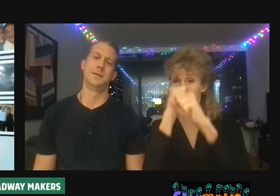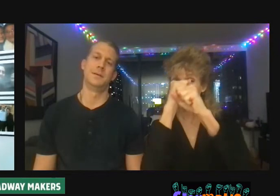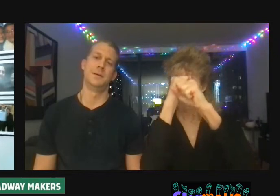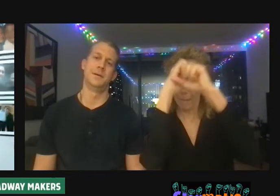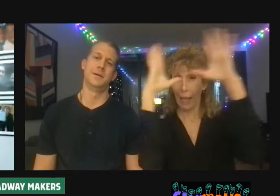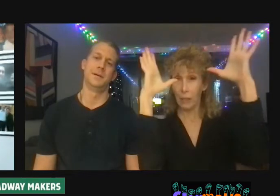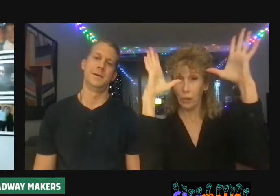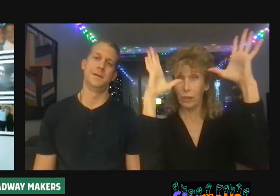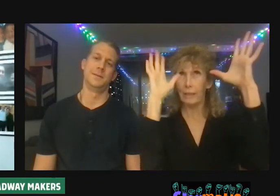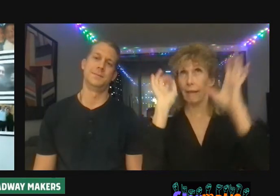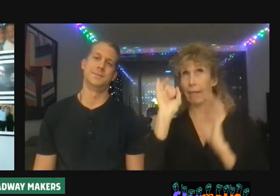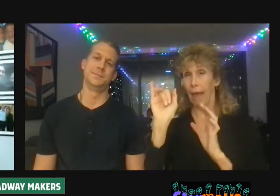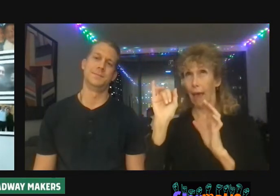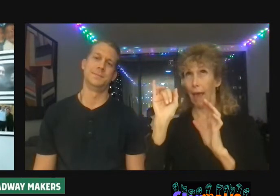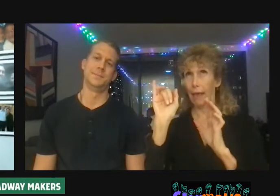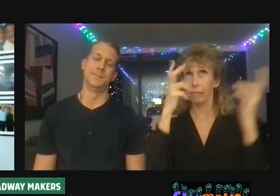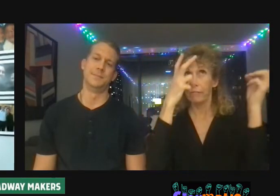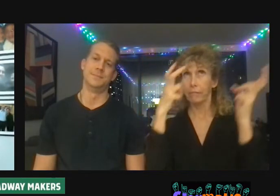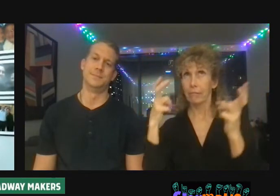stage